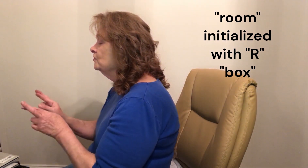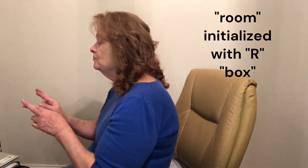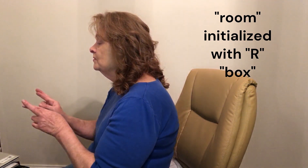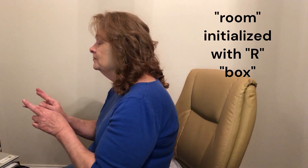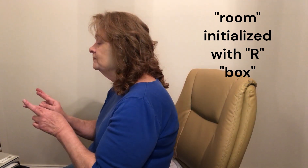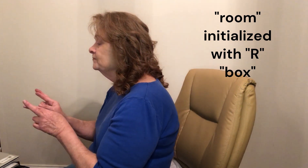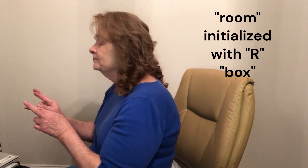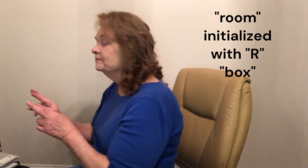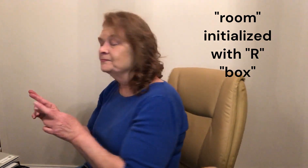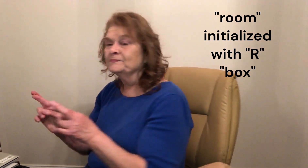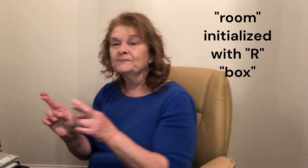room.